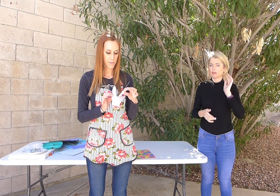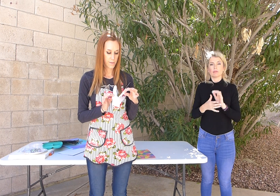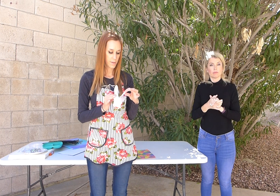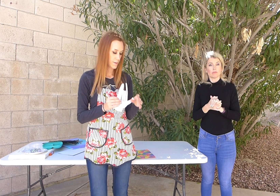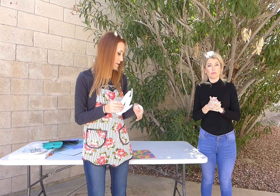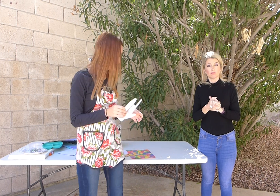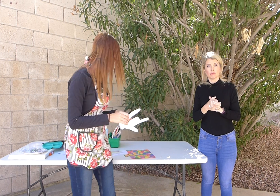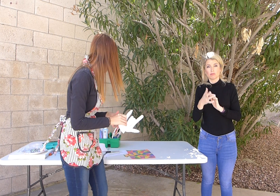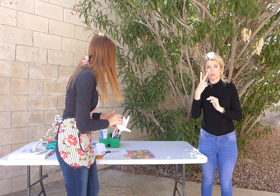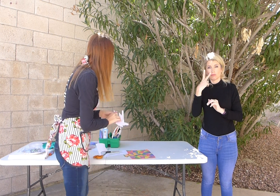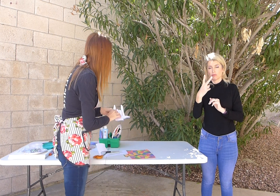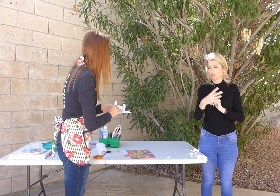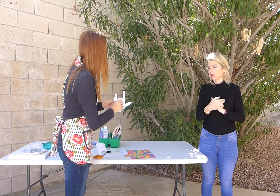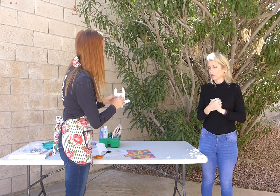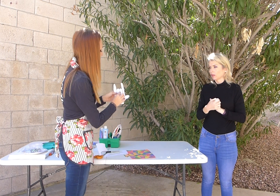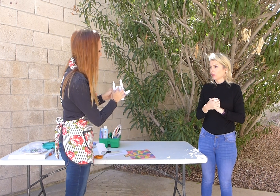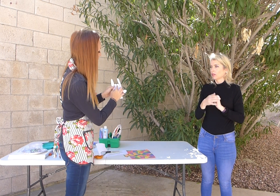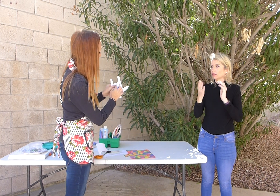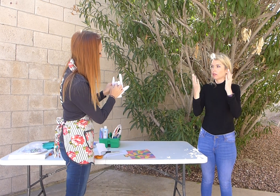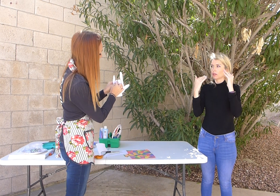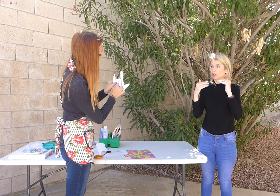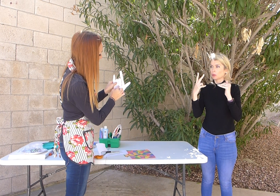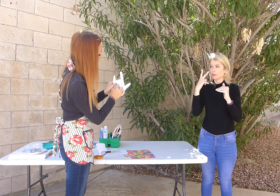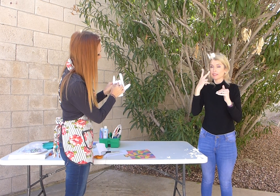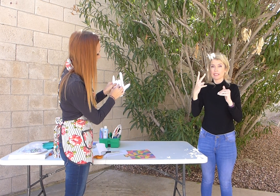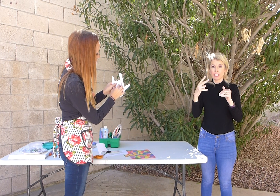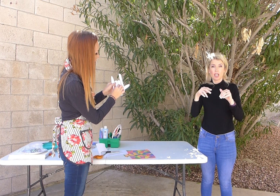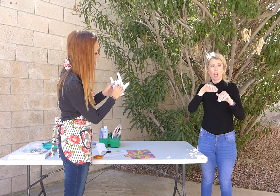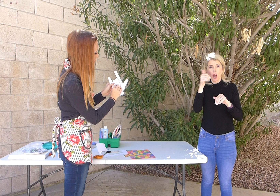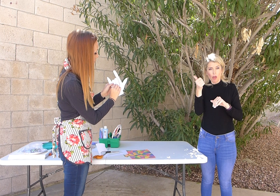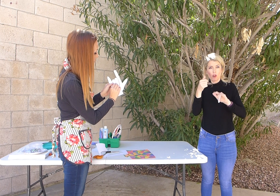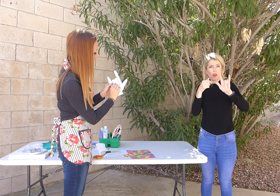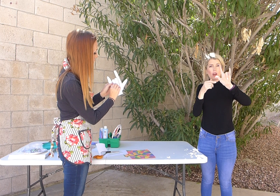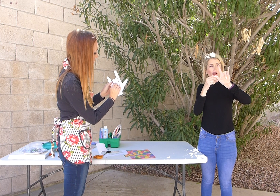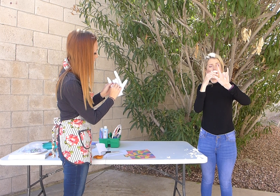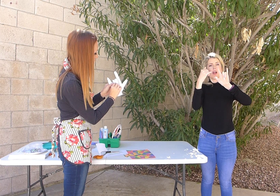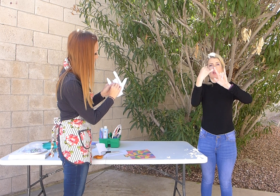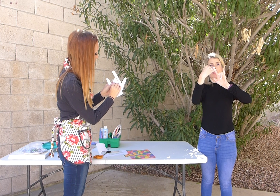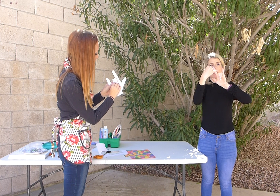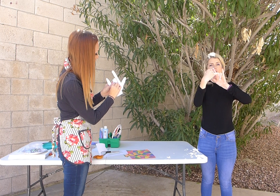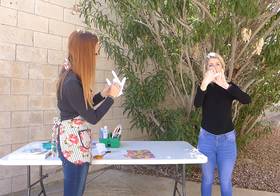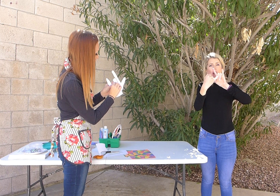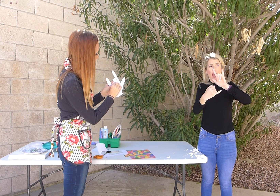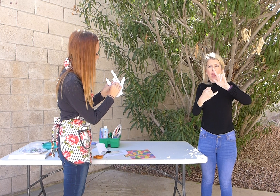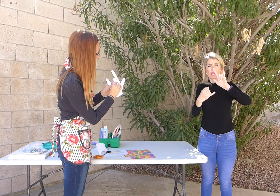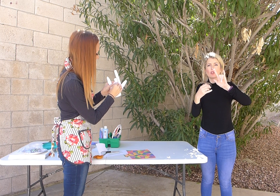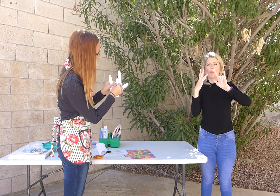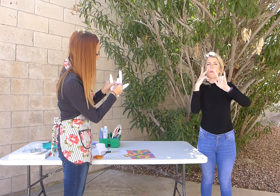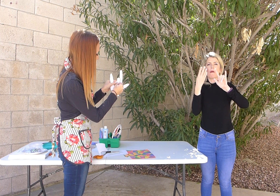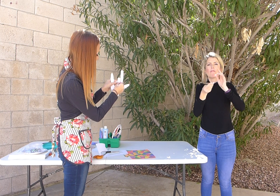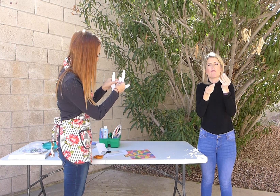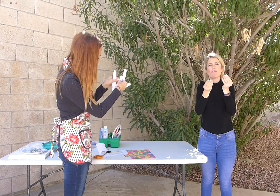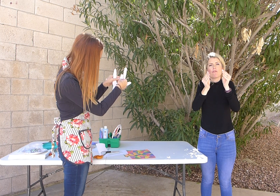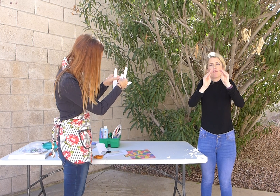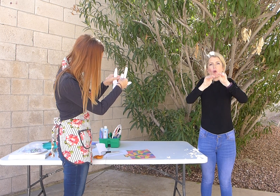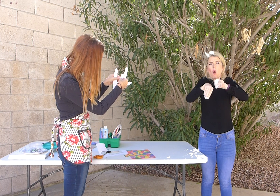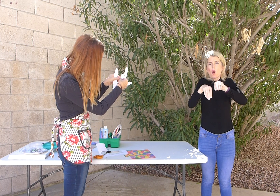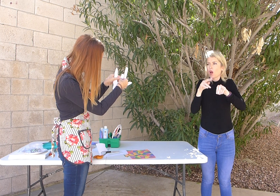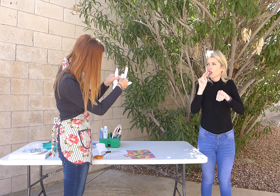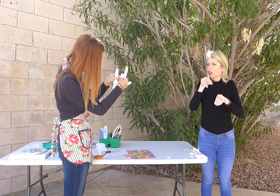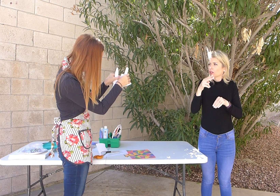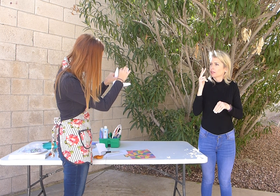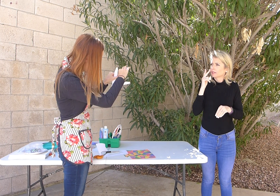Okay. So then, where you see the dotted line, you're going to fold. So you're just going to look.